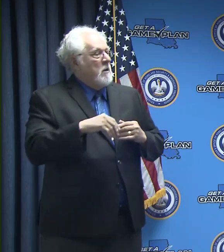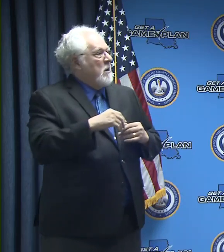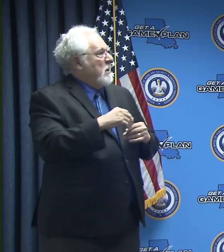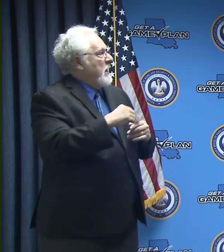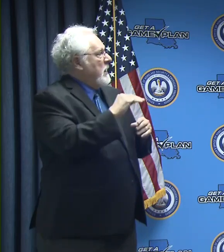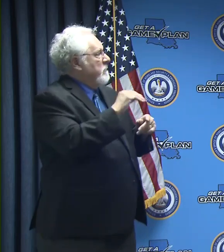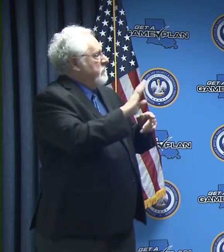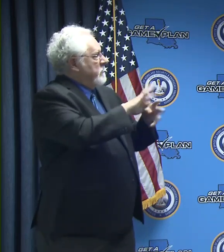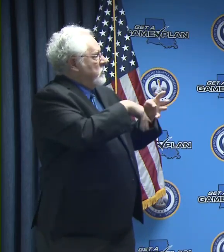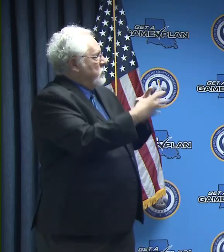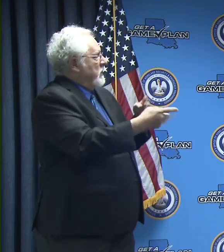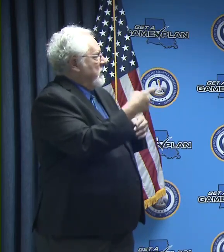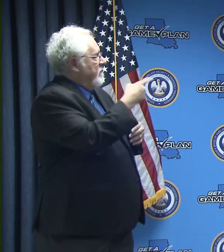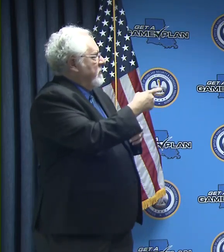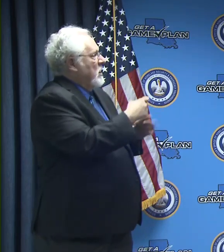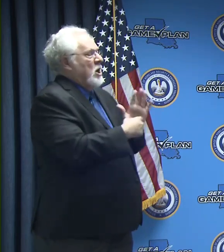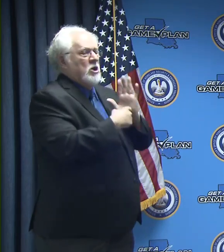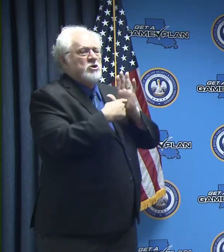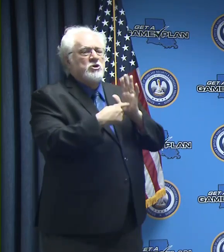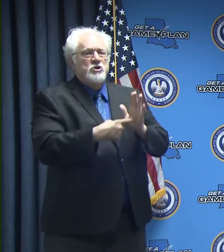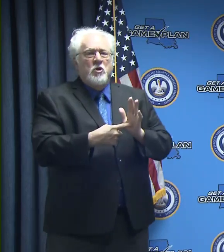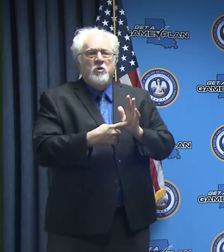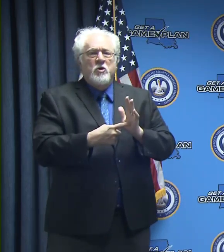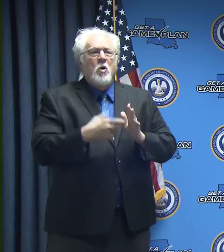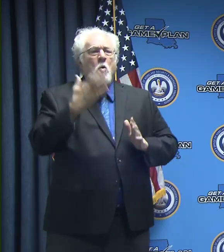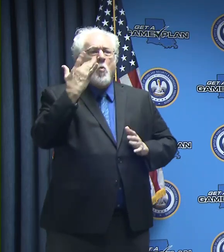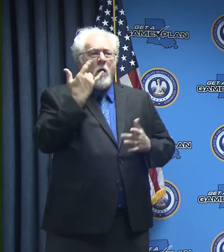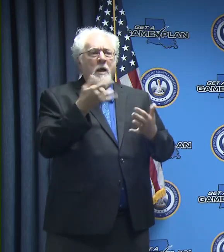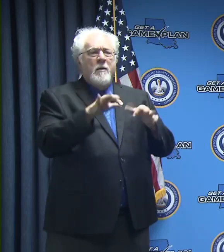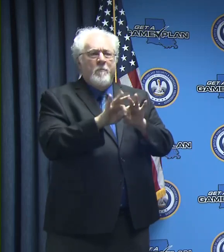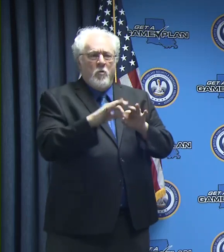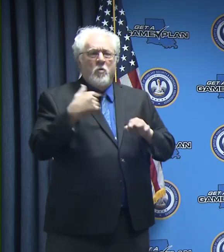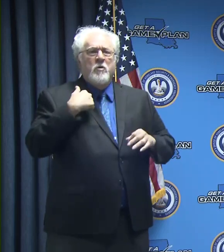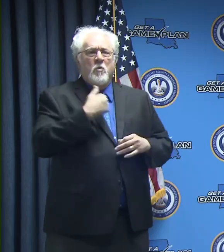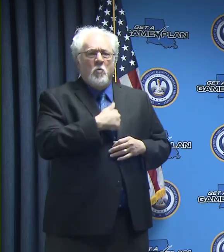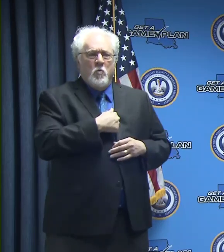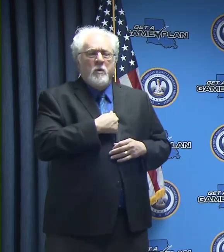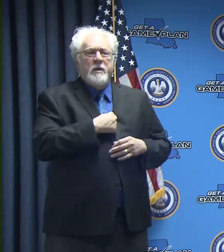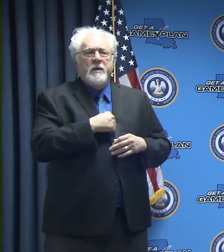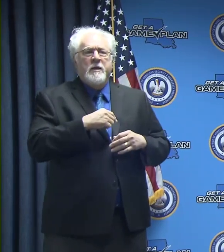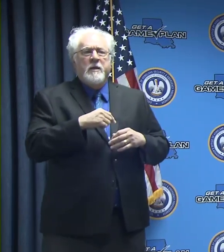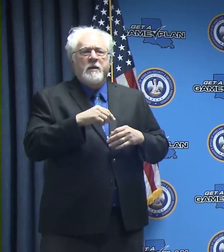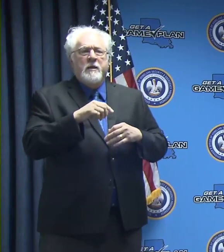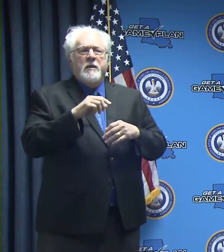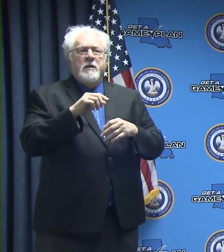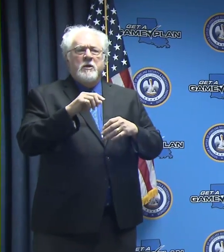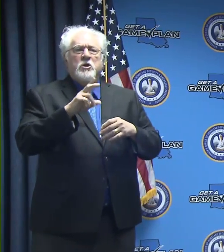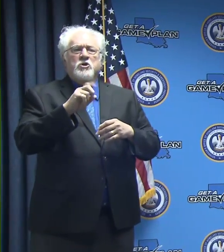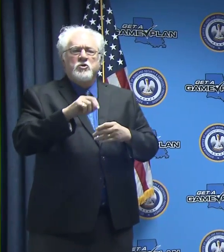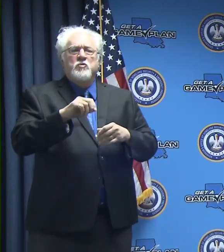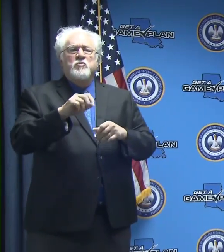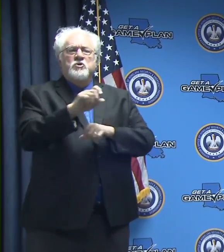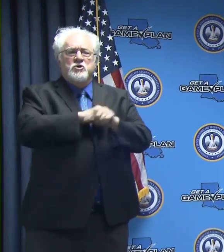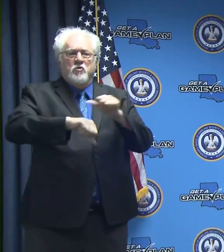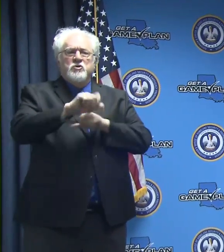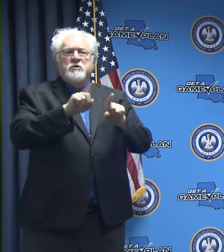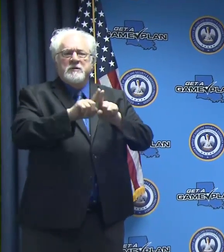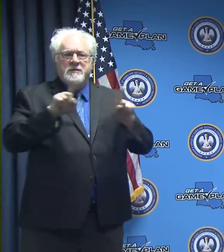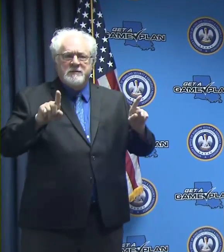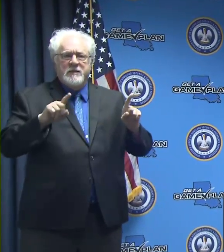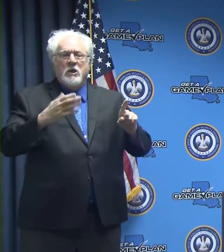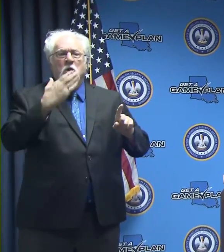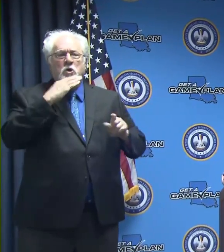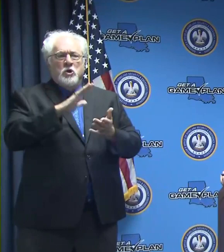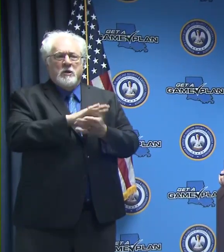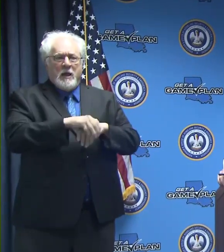second graph up there, I want to show y'all why it's important that we practice social distancing and good